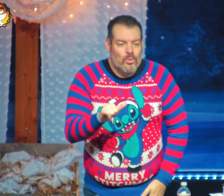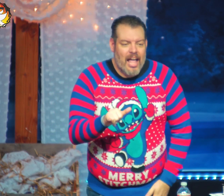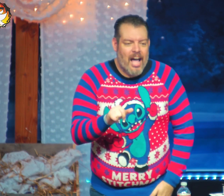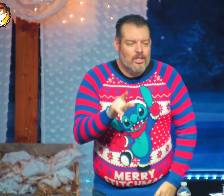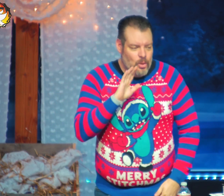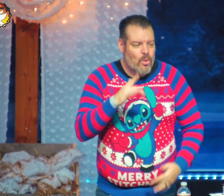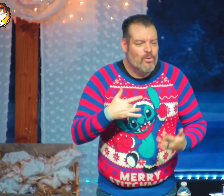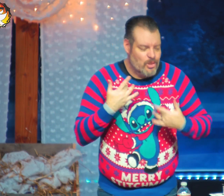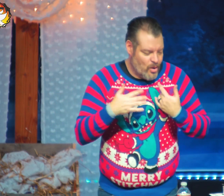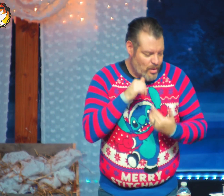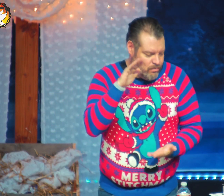Rejoice. Rejoice.